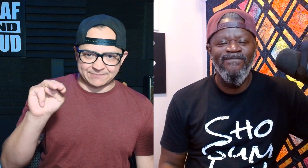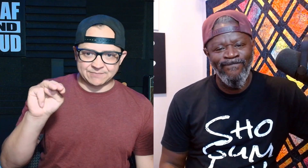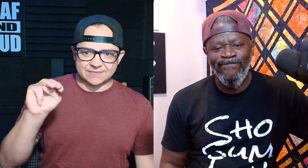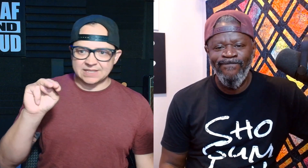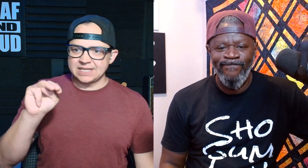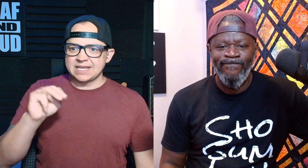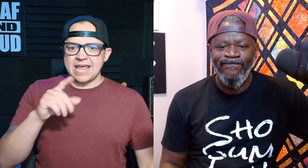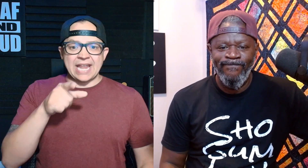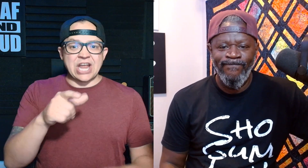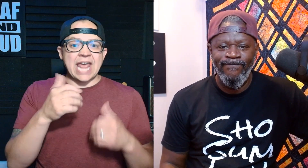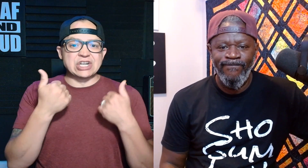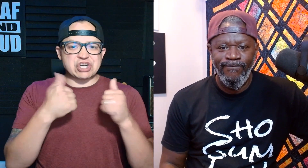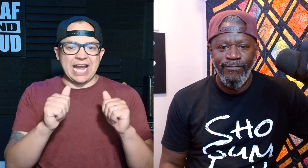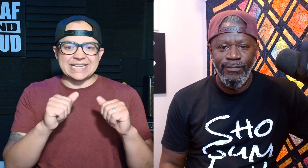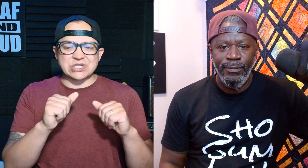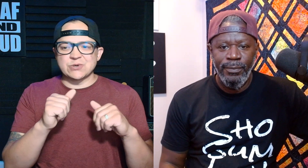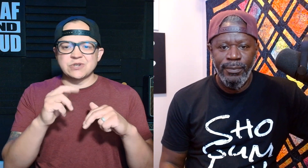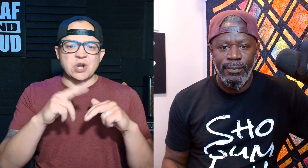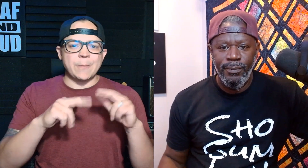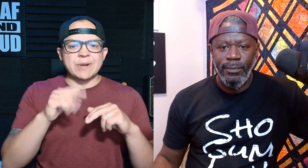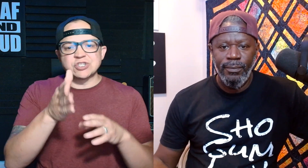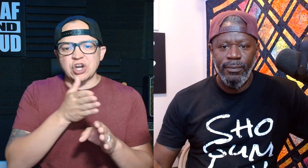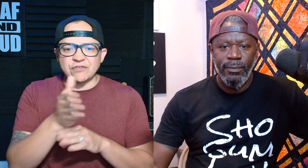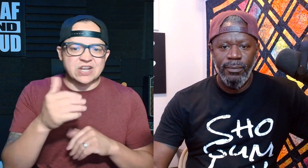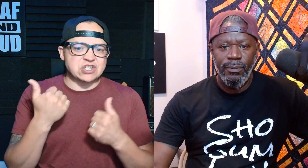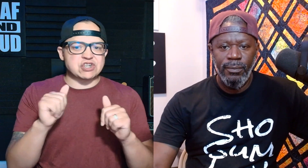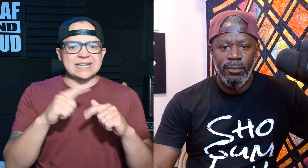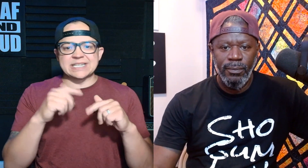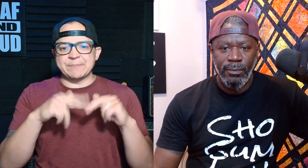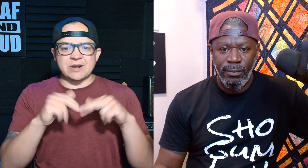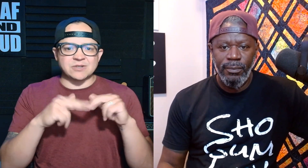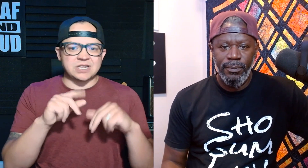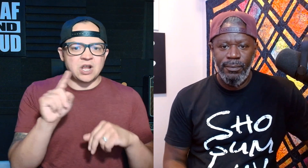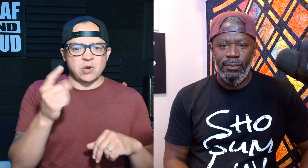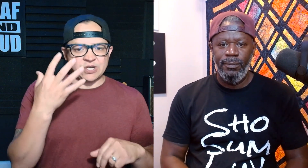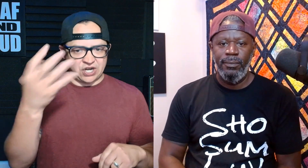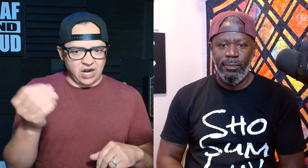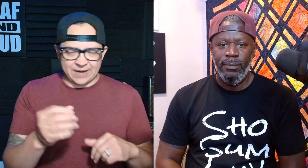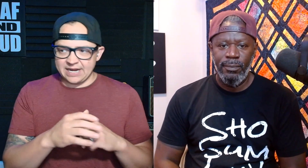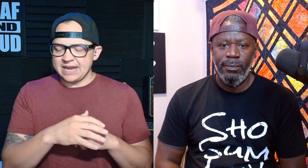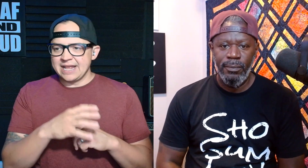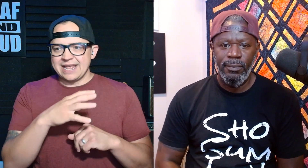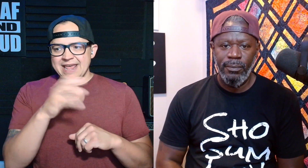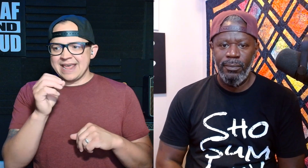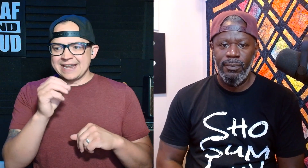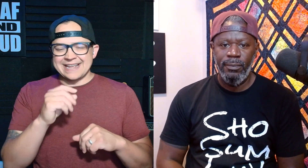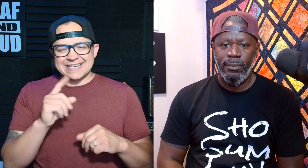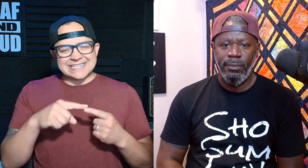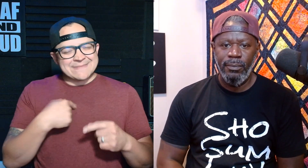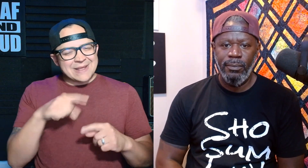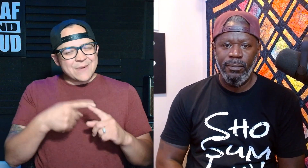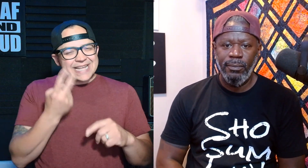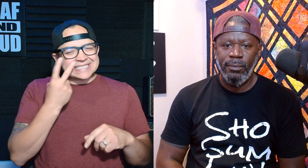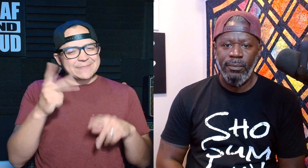media, and you're trying to, build your career, you're trying to build where you're going. And